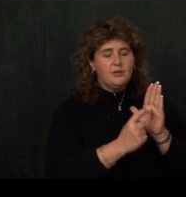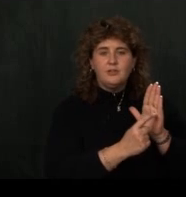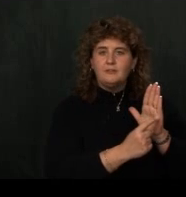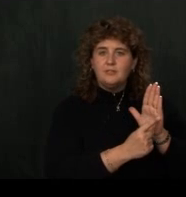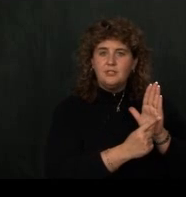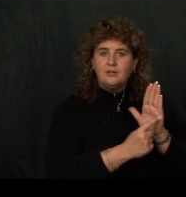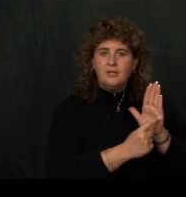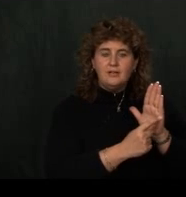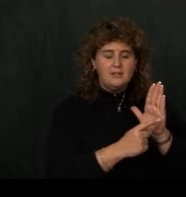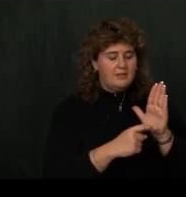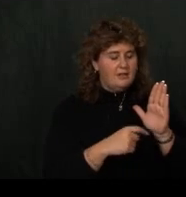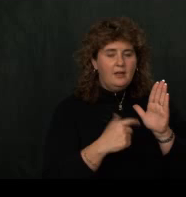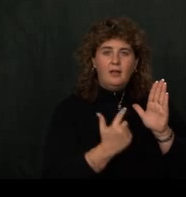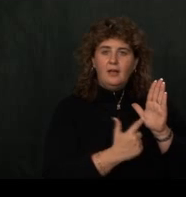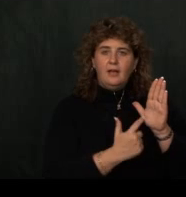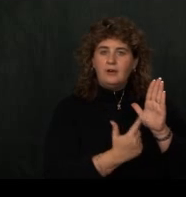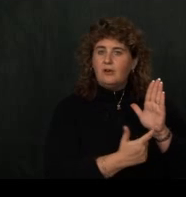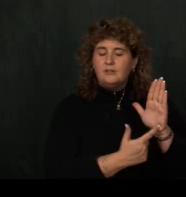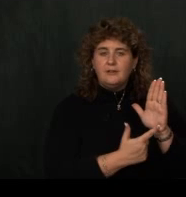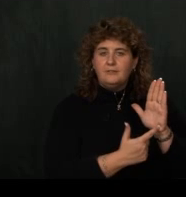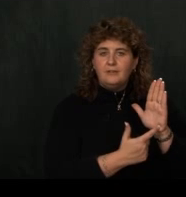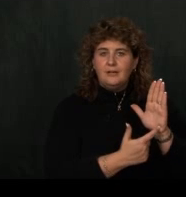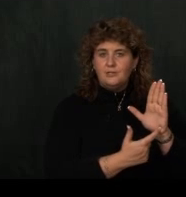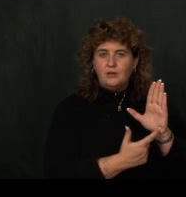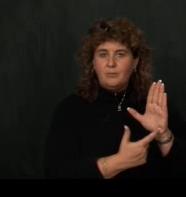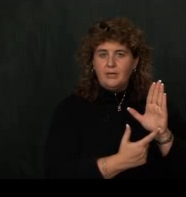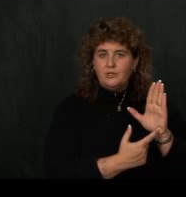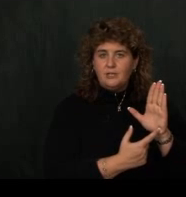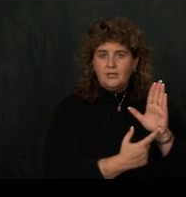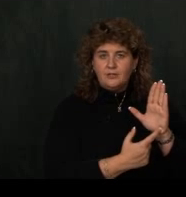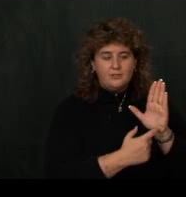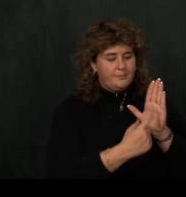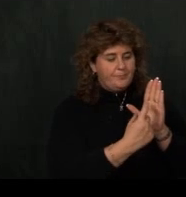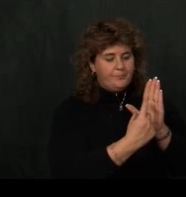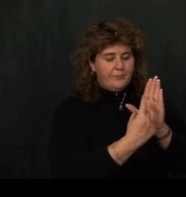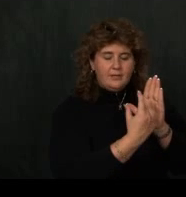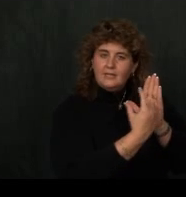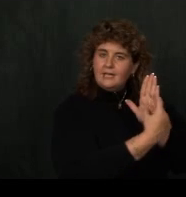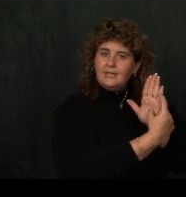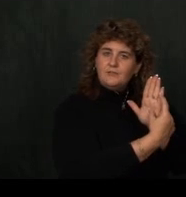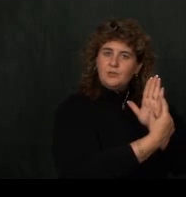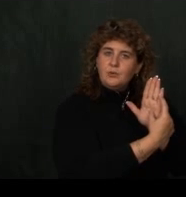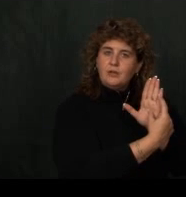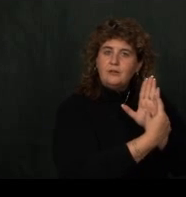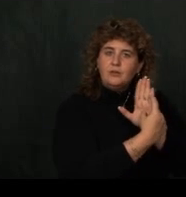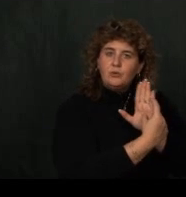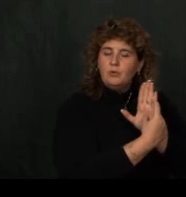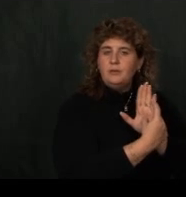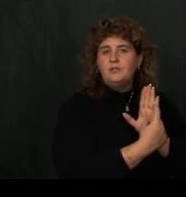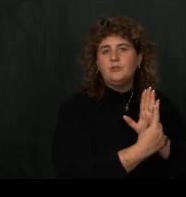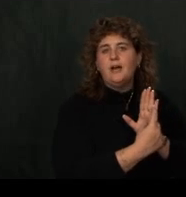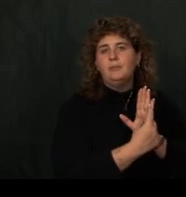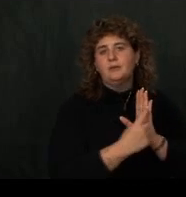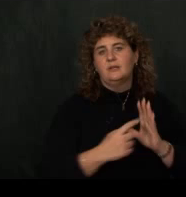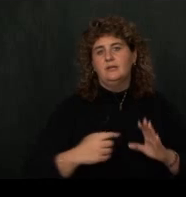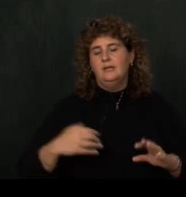off Listeria, and you cross off Neisseria meningitidis. That leaves you with group B strep and